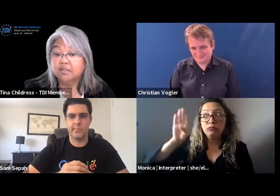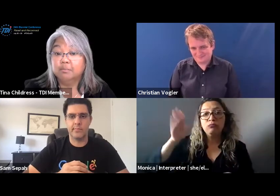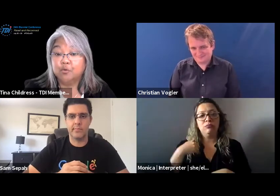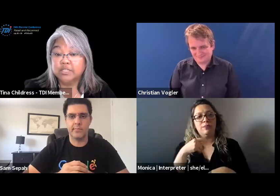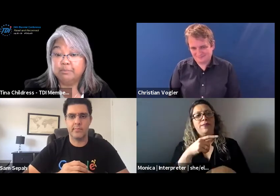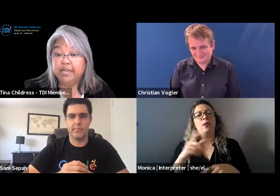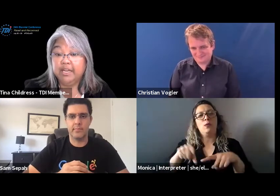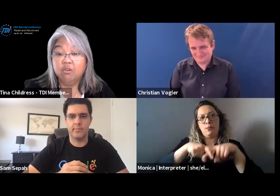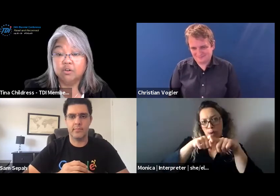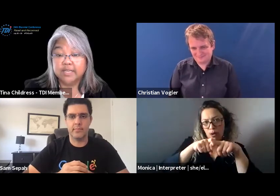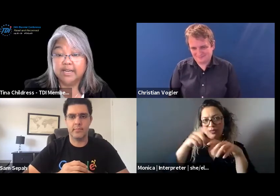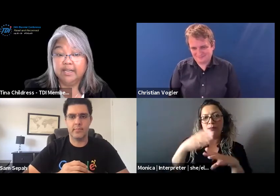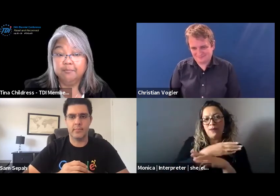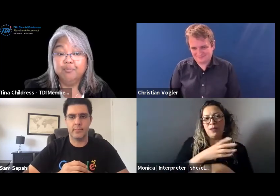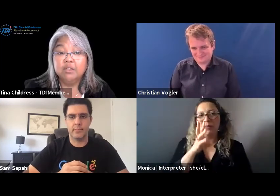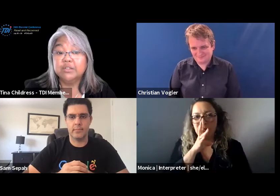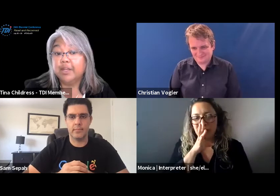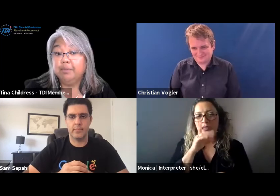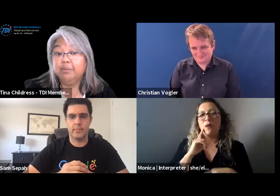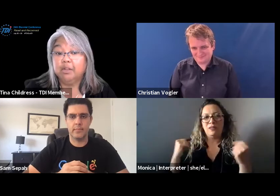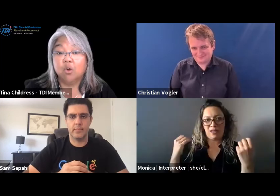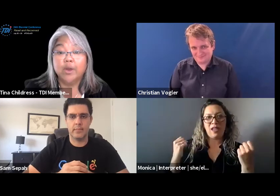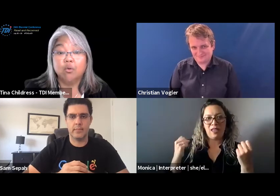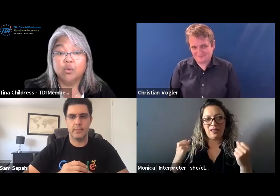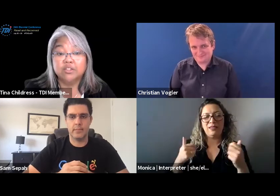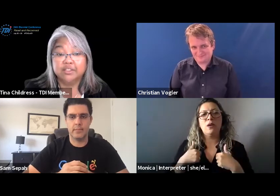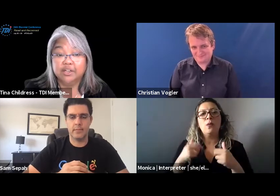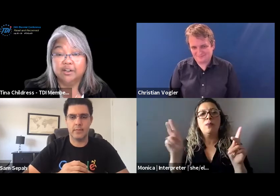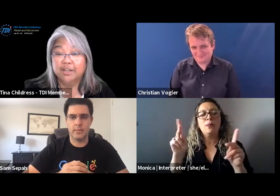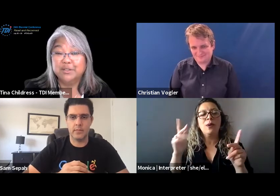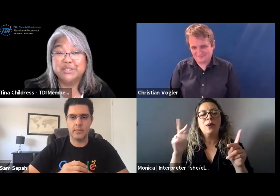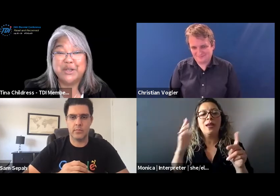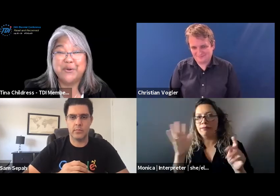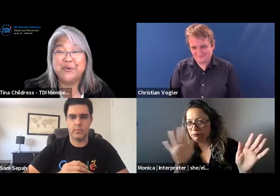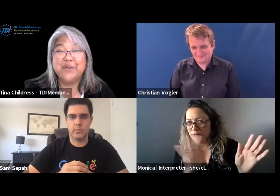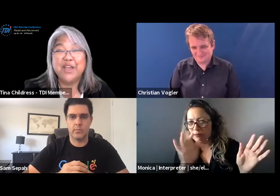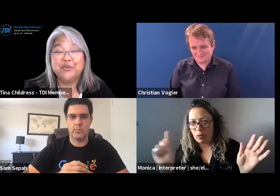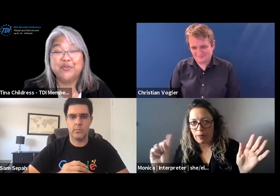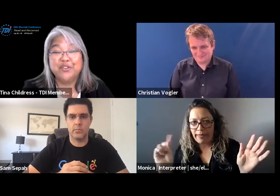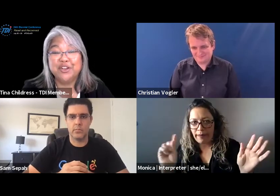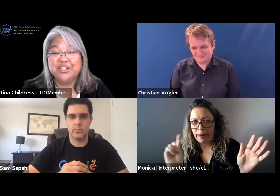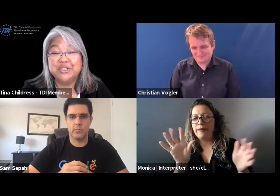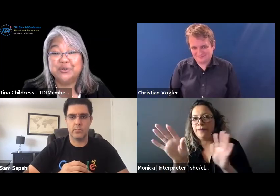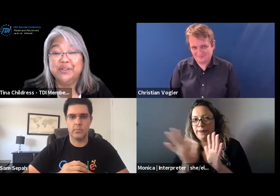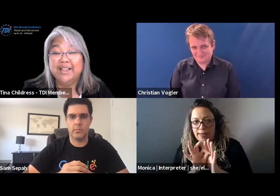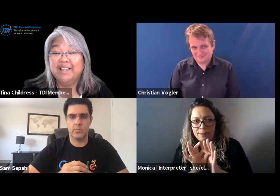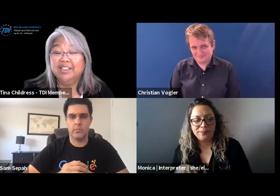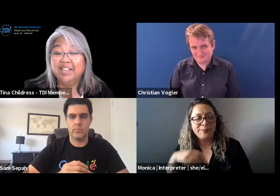pause before speaking or signing so that people are aware where to look. So without further ado,